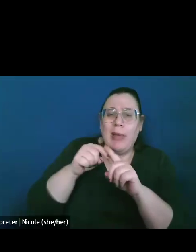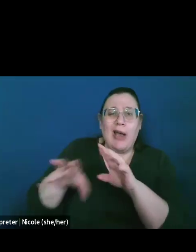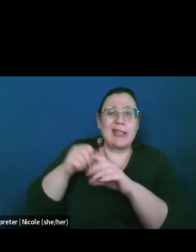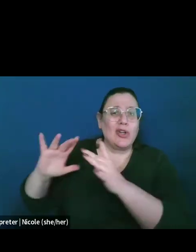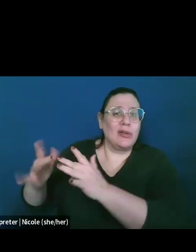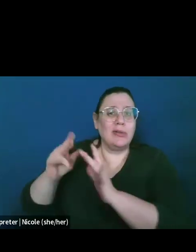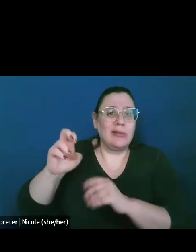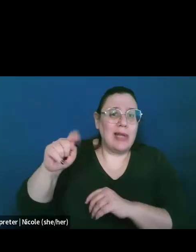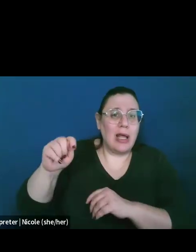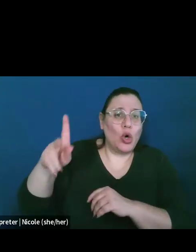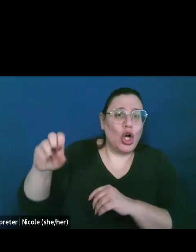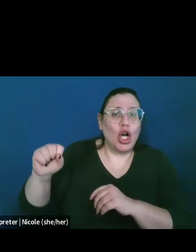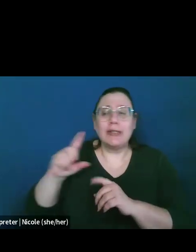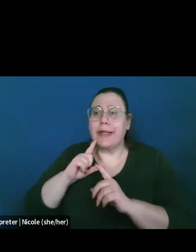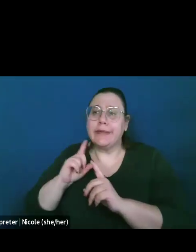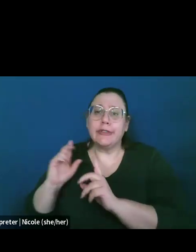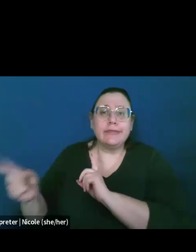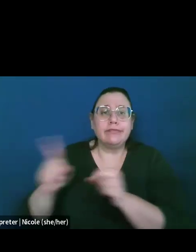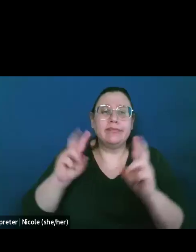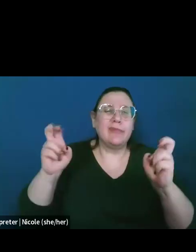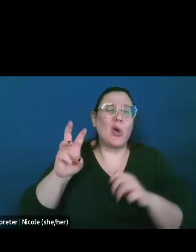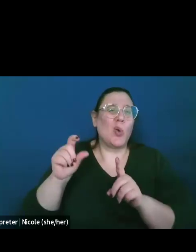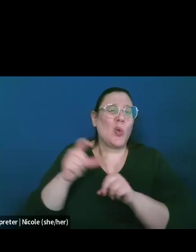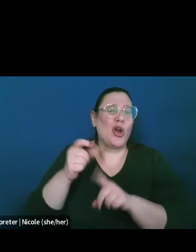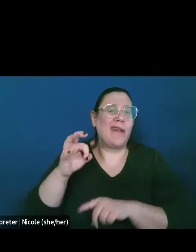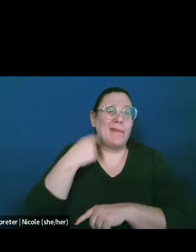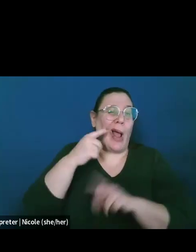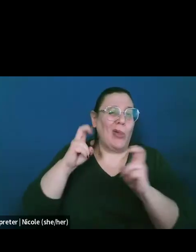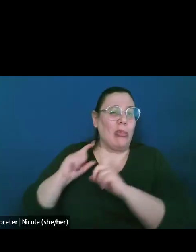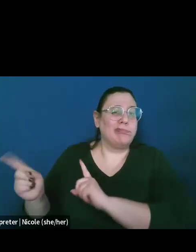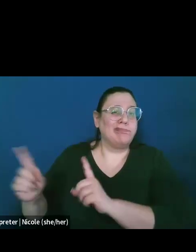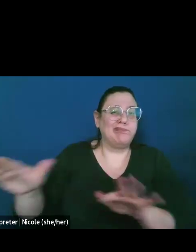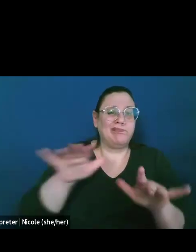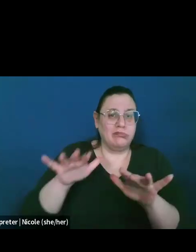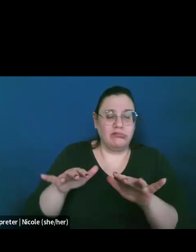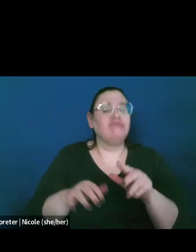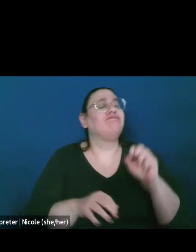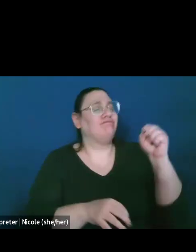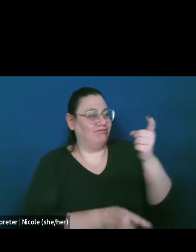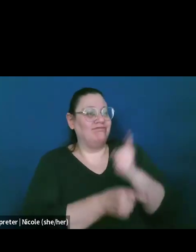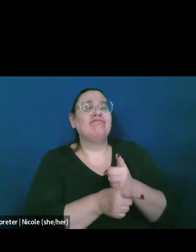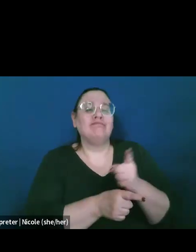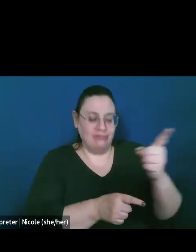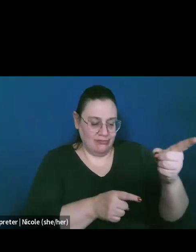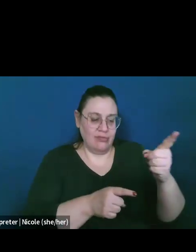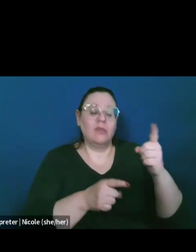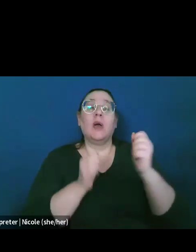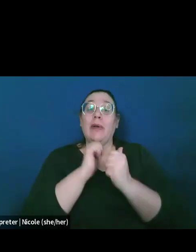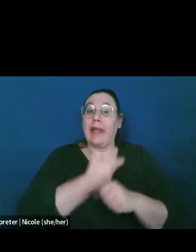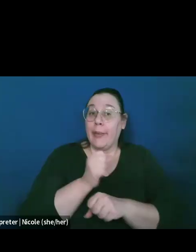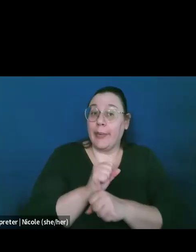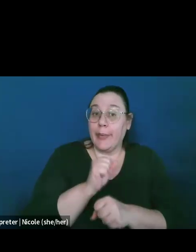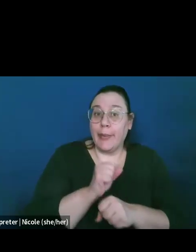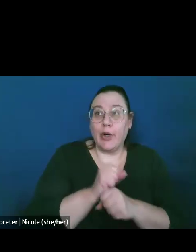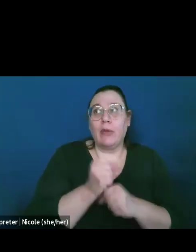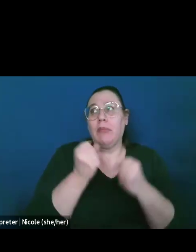networks and word of mouth? Yeah, I think like you mentioned the same thing. I think with the work that we're doing, there's a